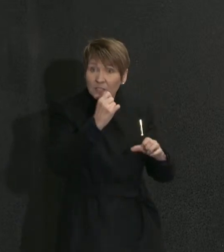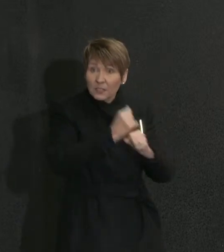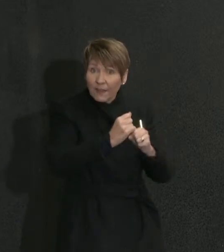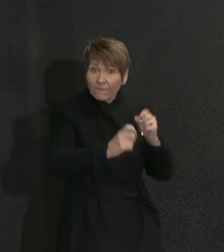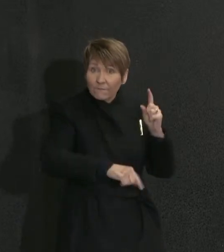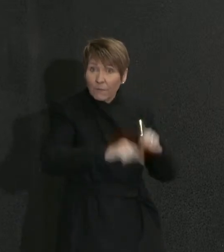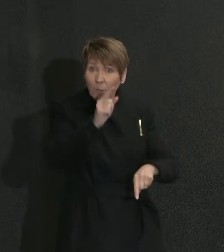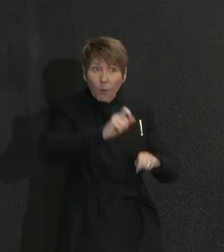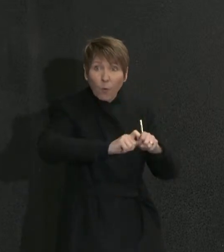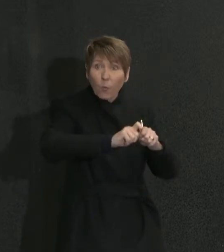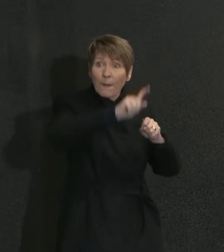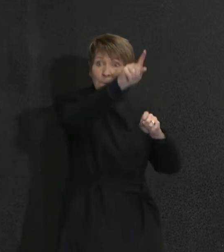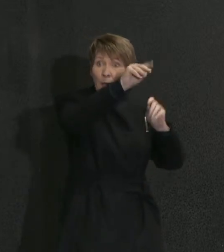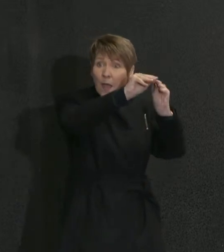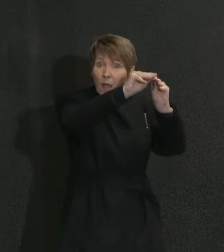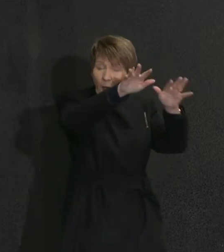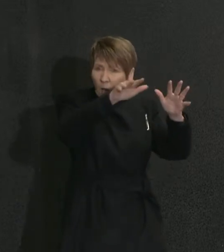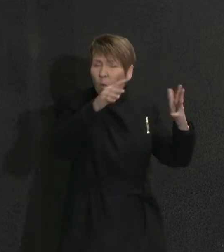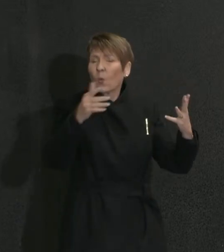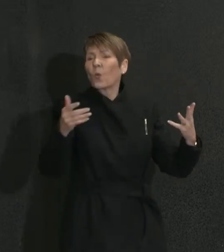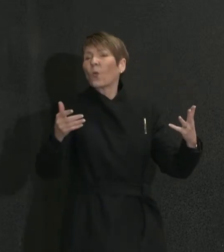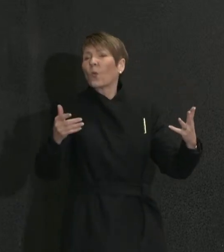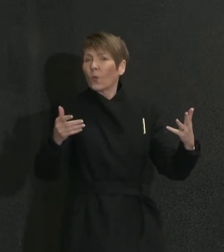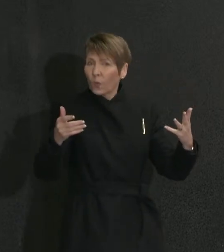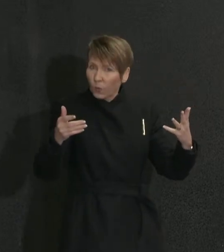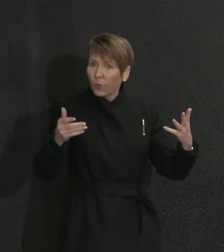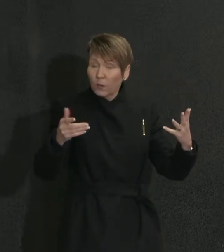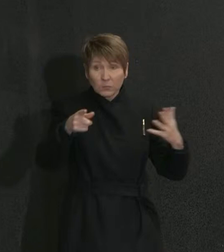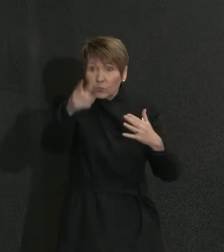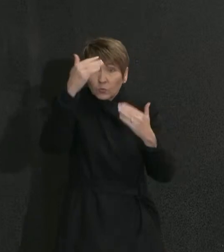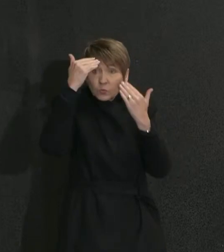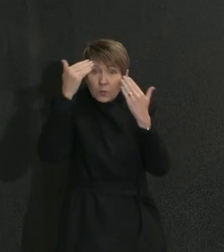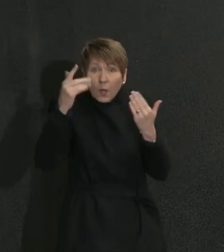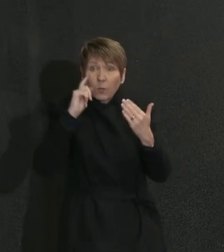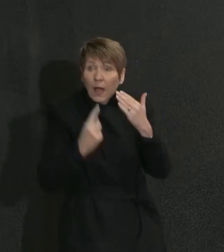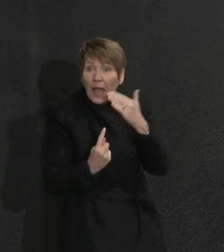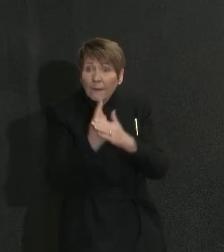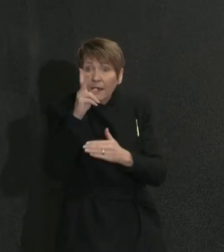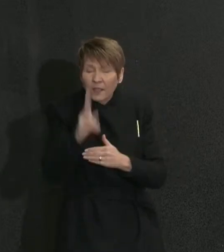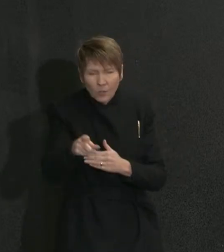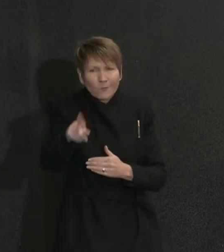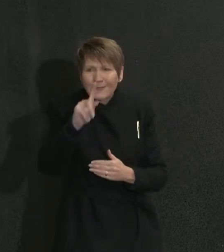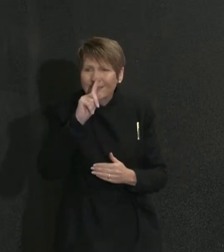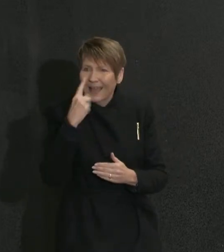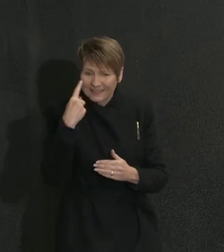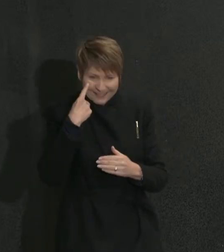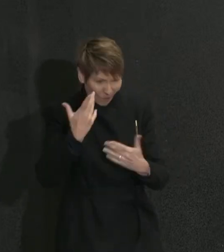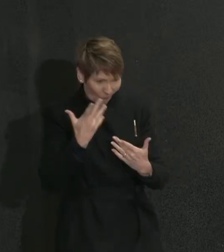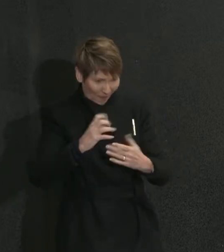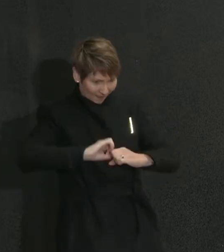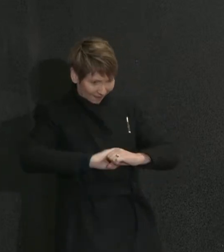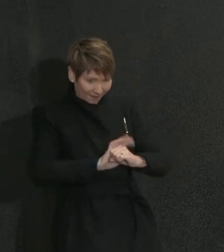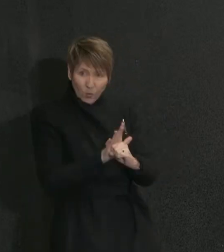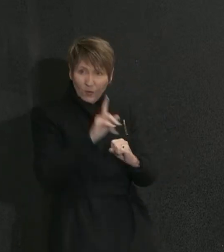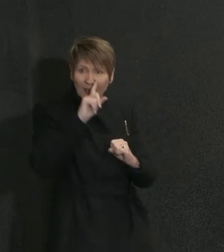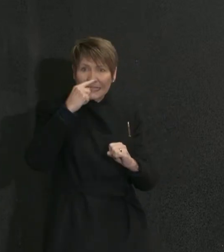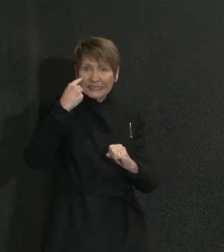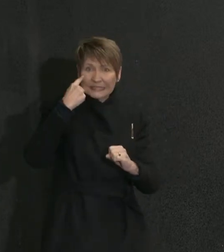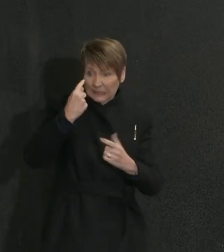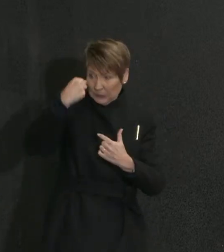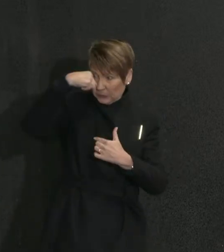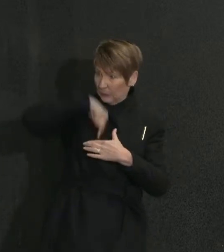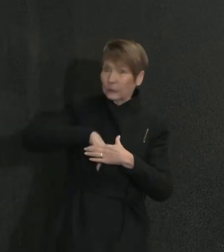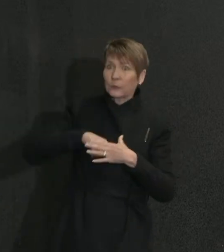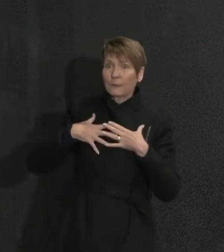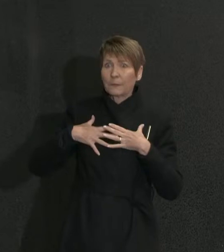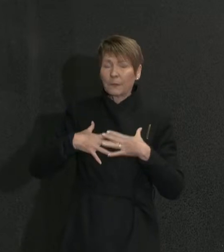And if it does, the only way to limit infections is to limit movement, and that's what lockdowns do. Painful as it is, it works.